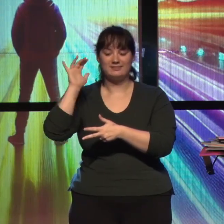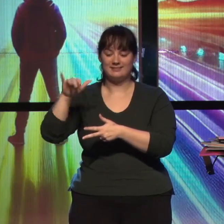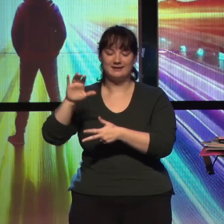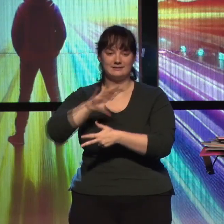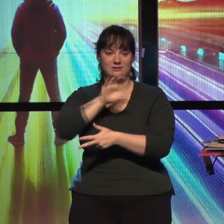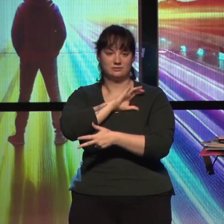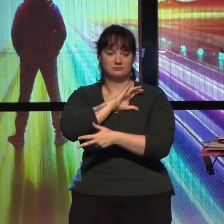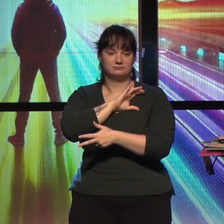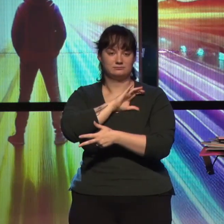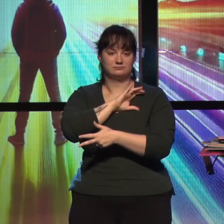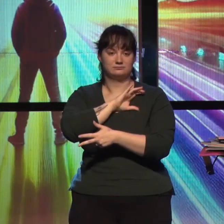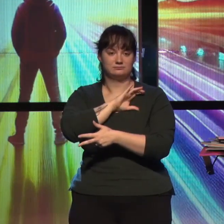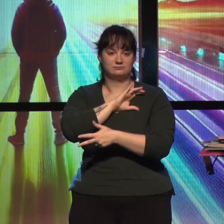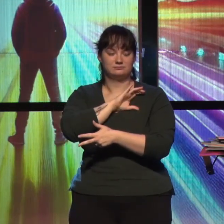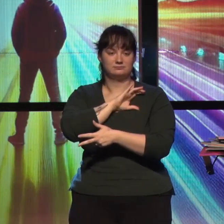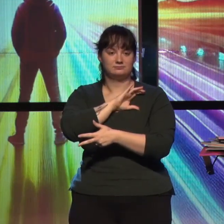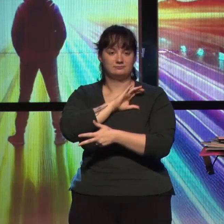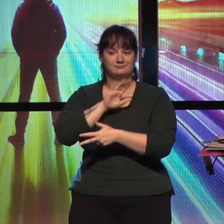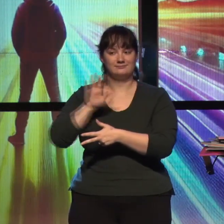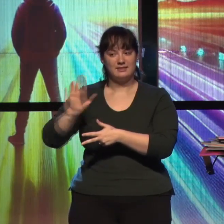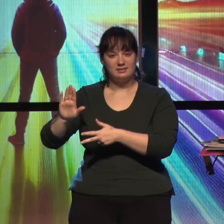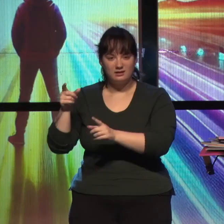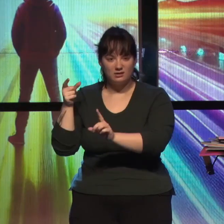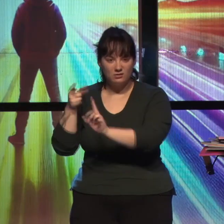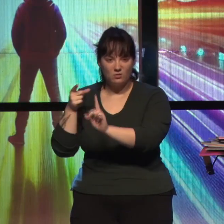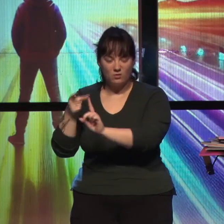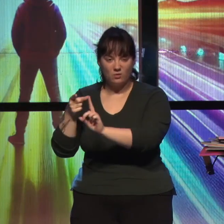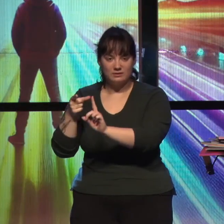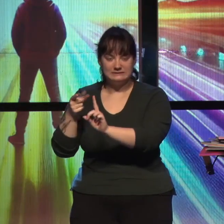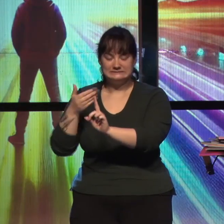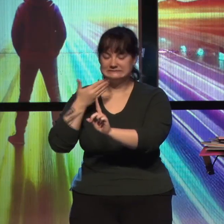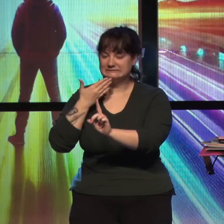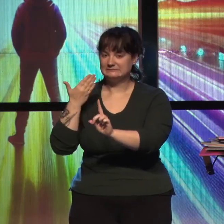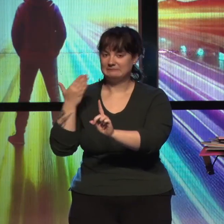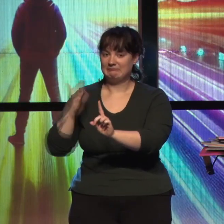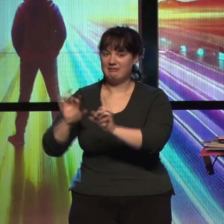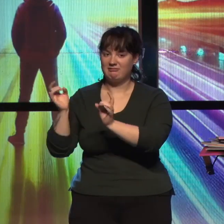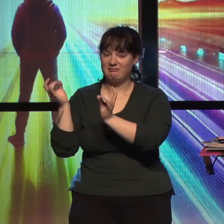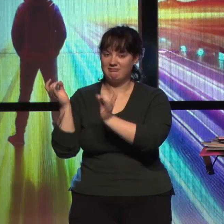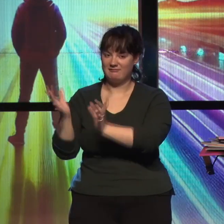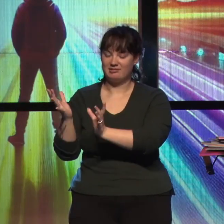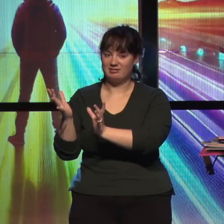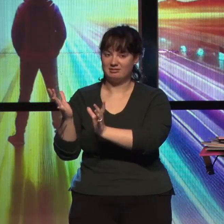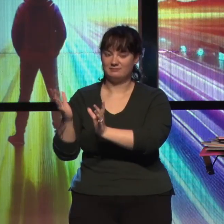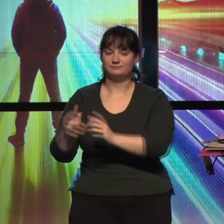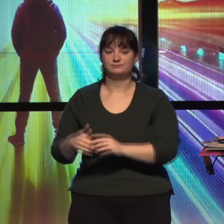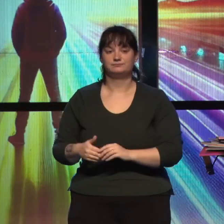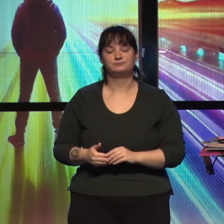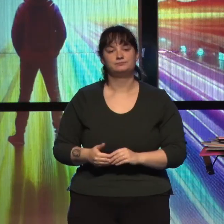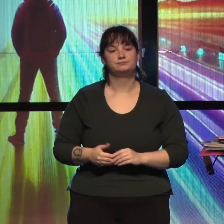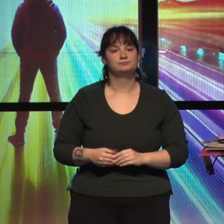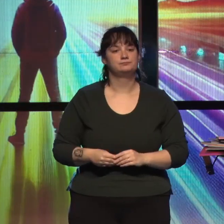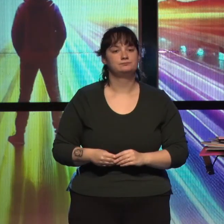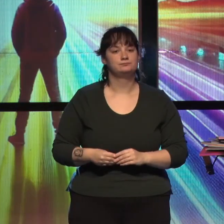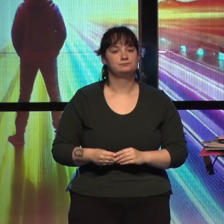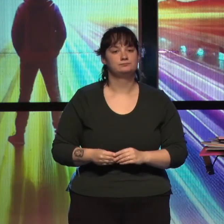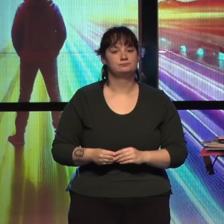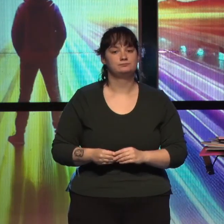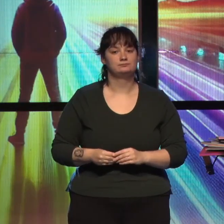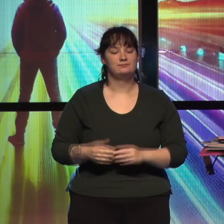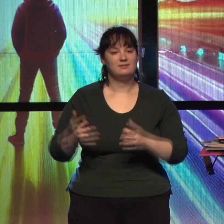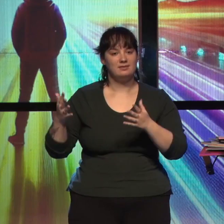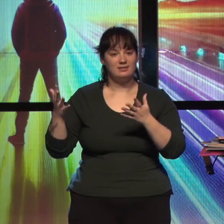Babylon's mission, right, its dark, sinister mission, right, is to embody the way of the